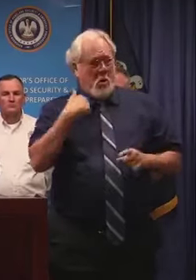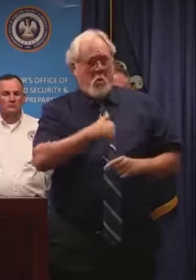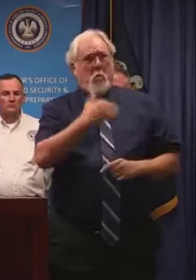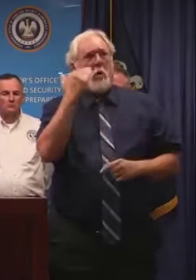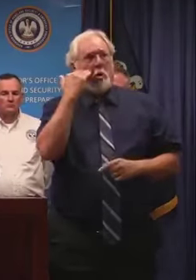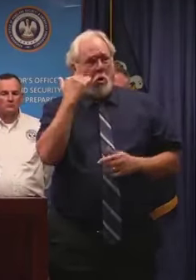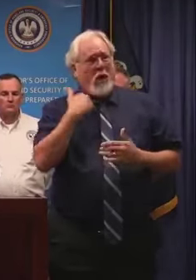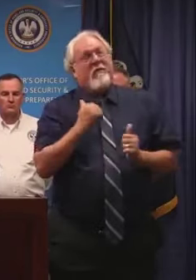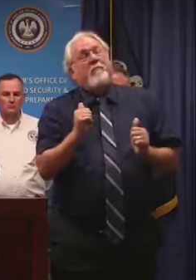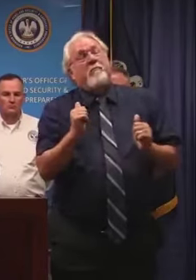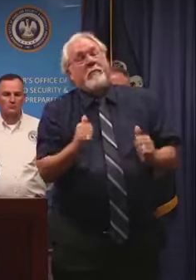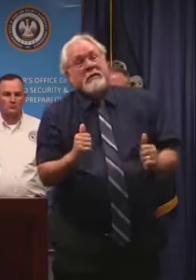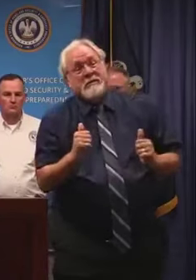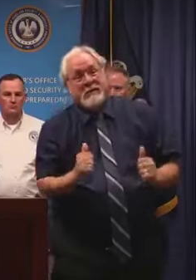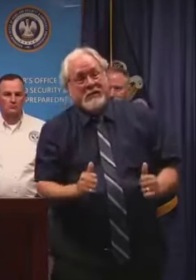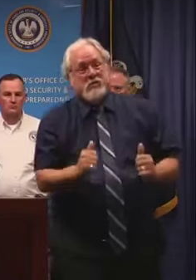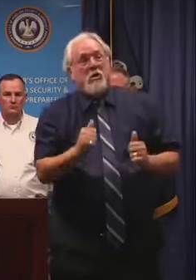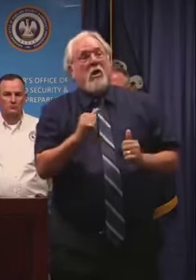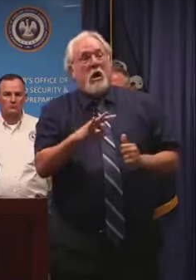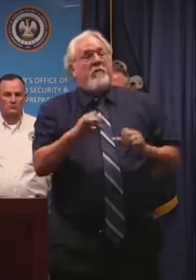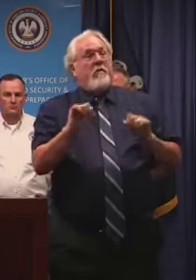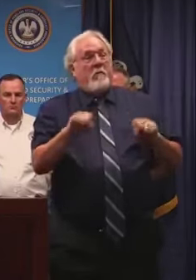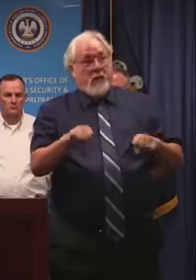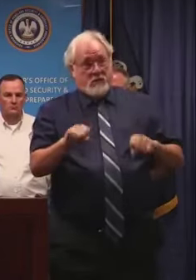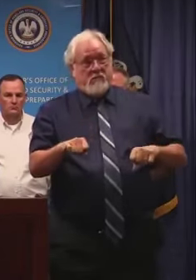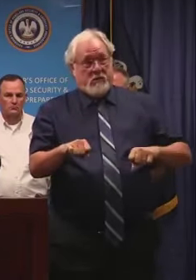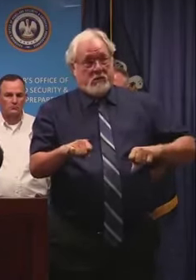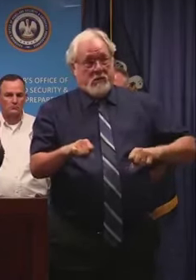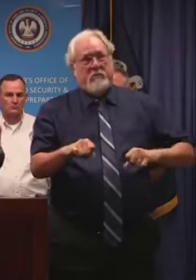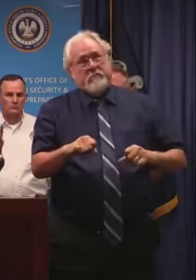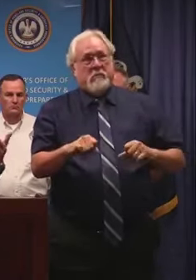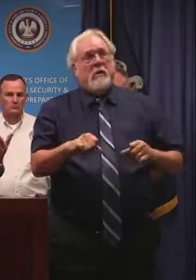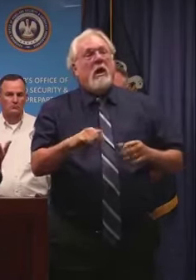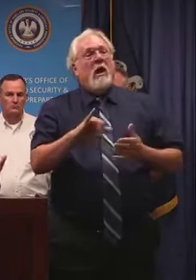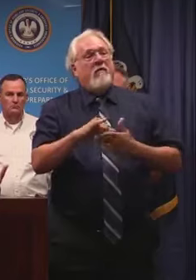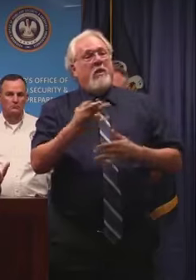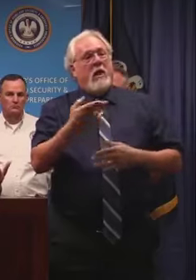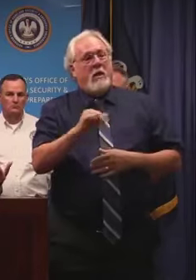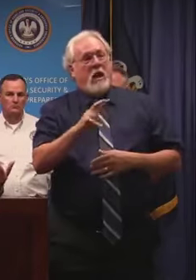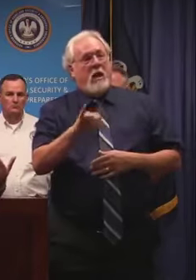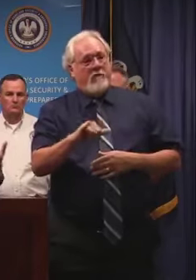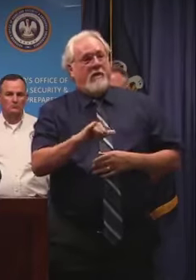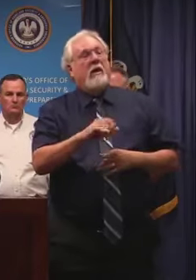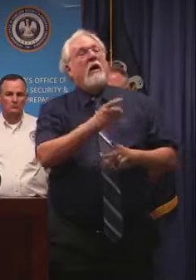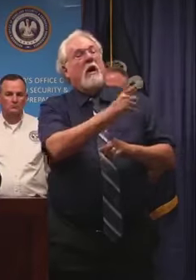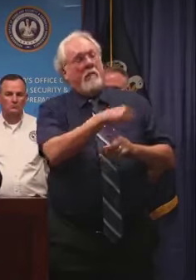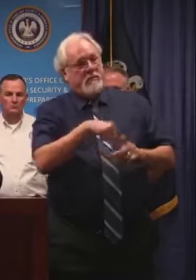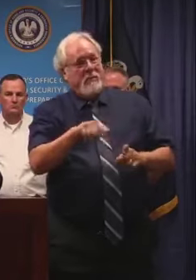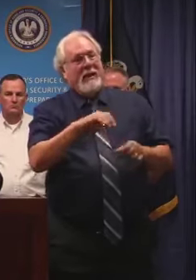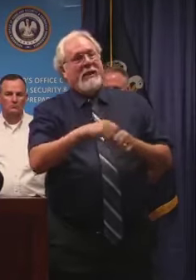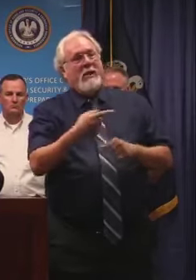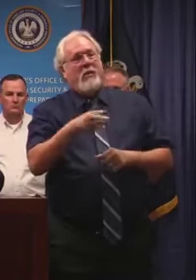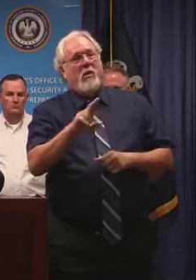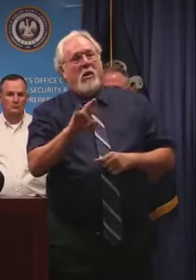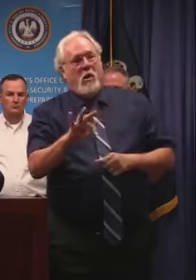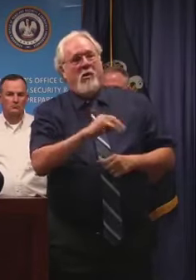that there is a potential possibility, perhaps I should say, that Harvey does re-enter the Gulf and move back